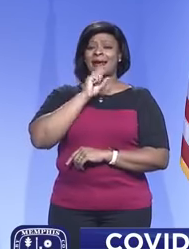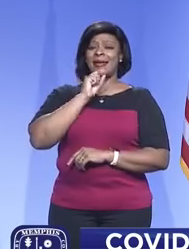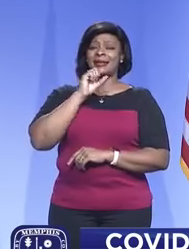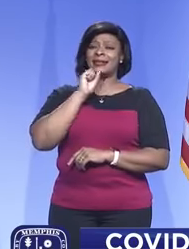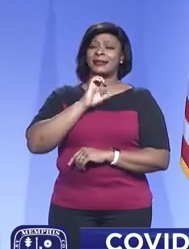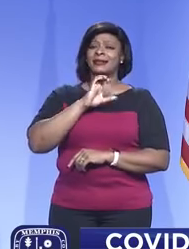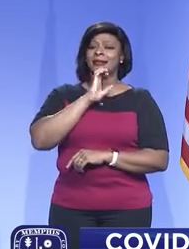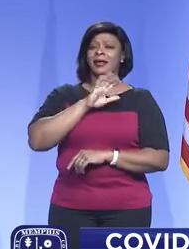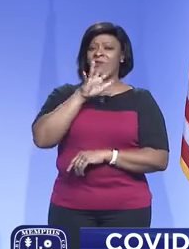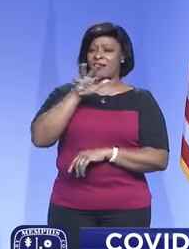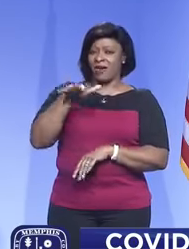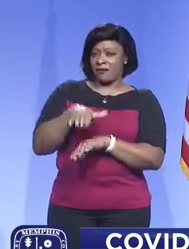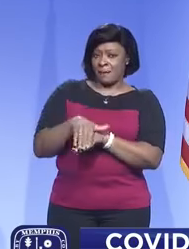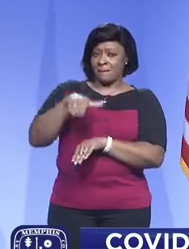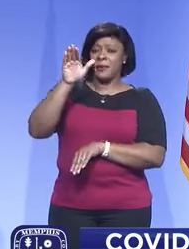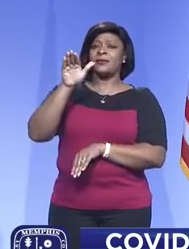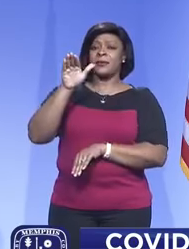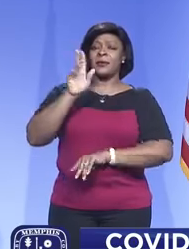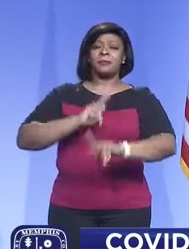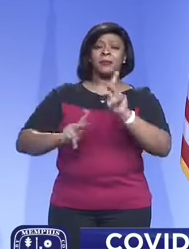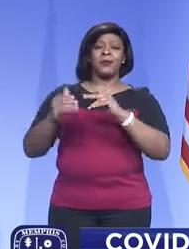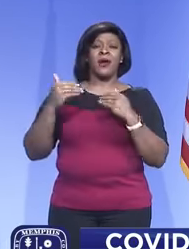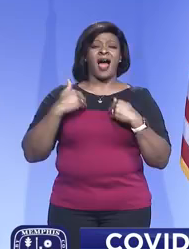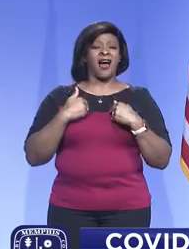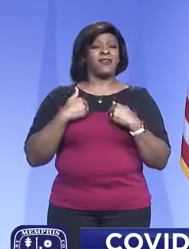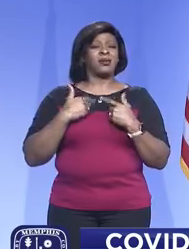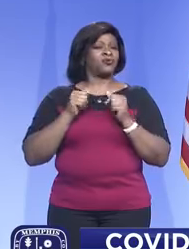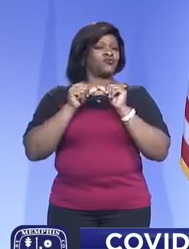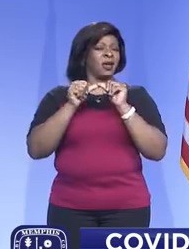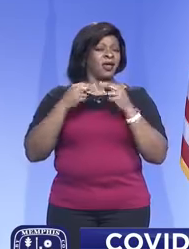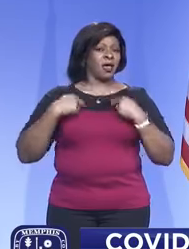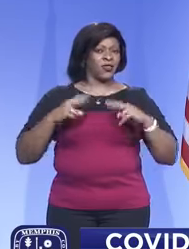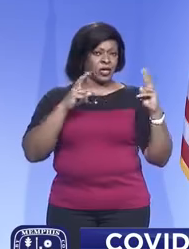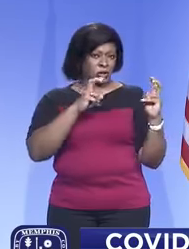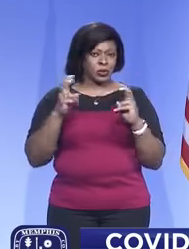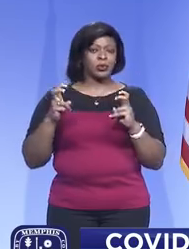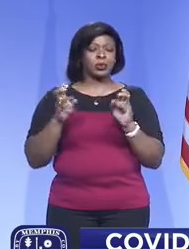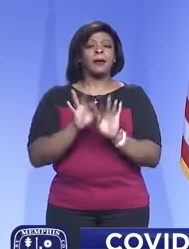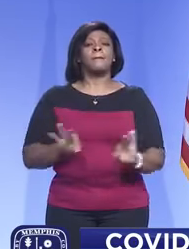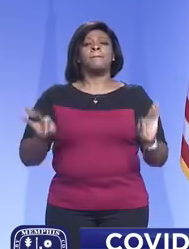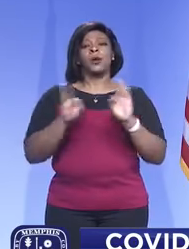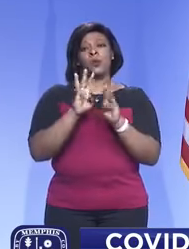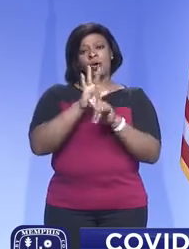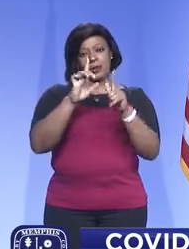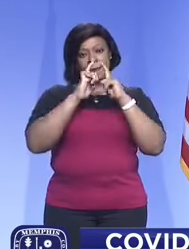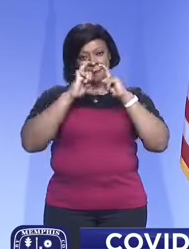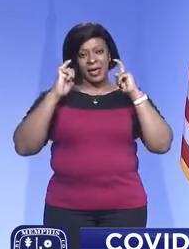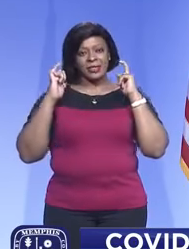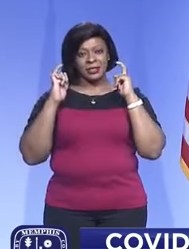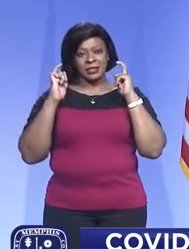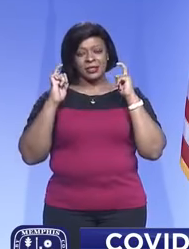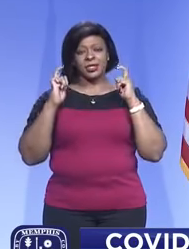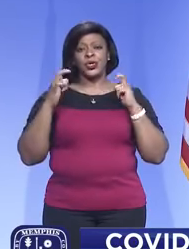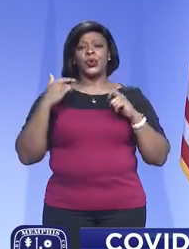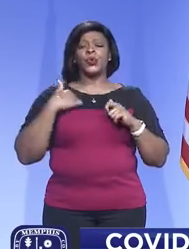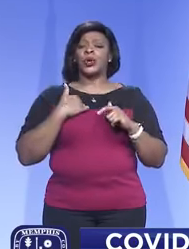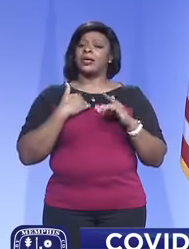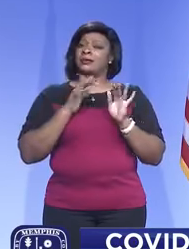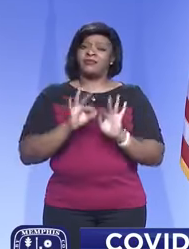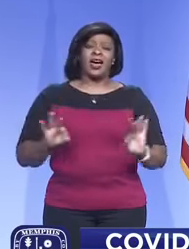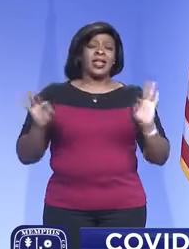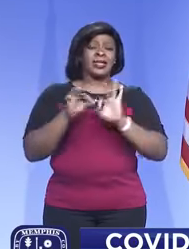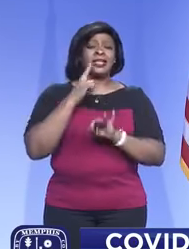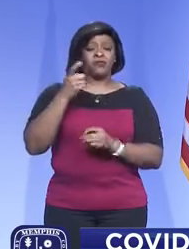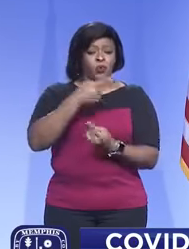over 55, individuals who have chronic illnesses, it's important that you wear your mask. But we broadly say if you're